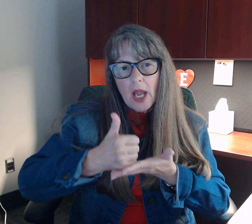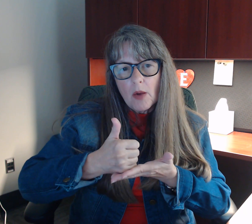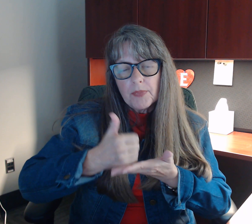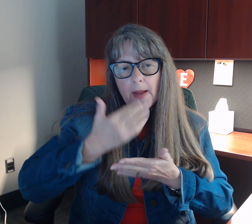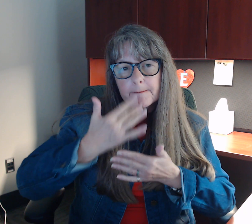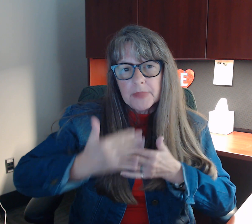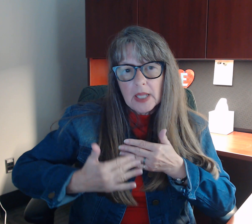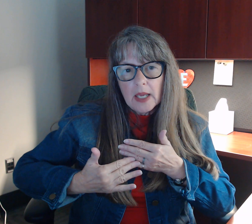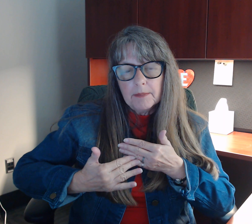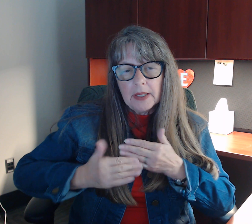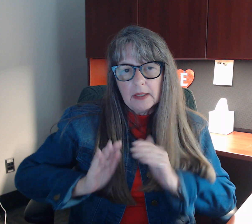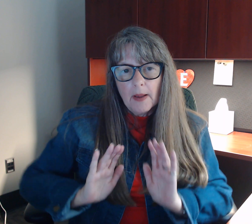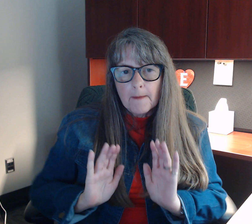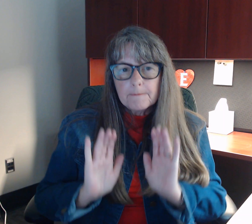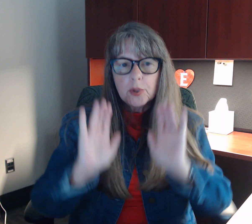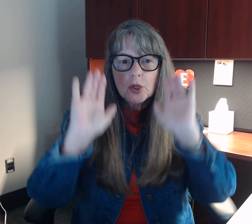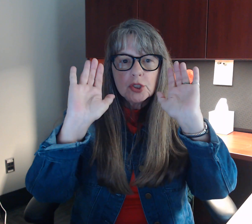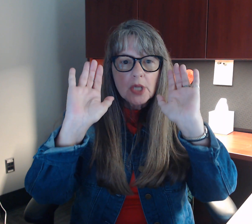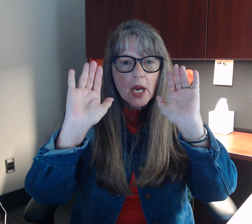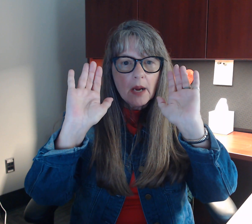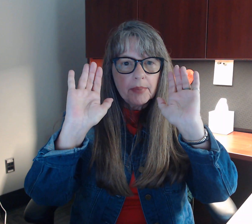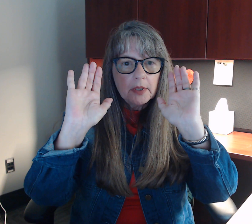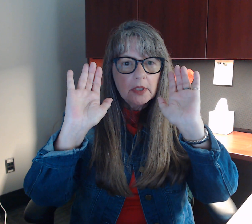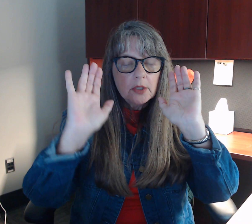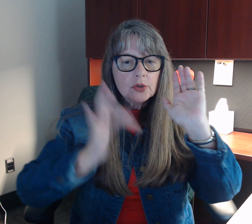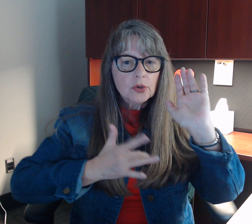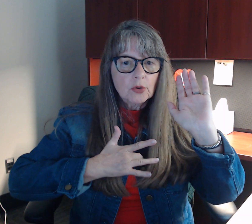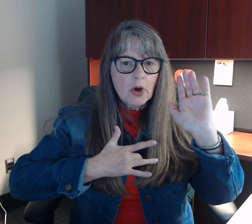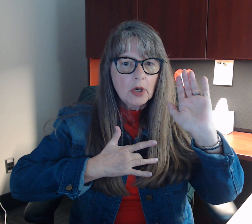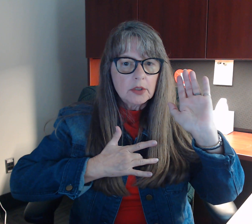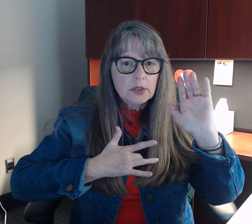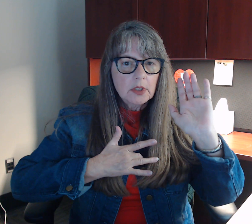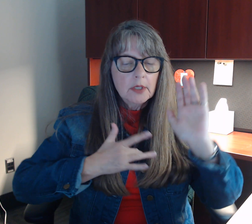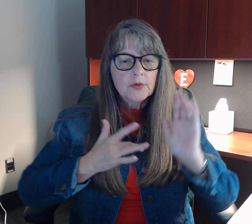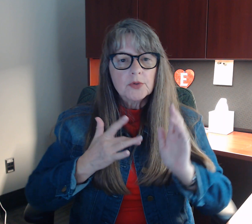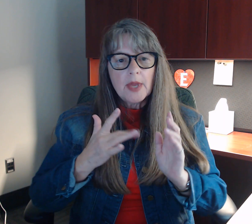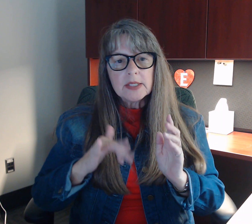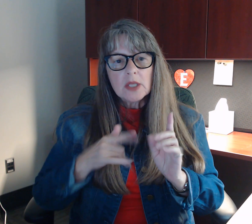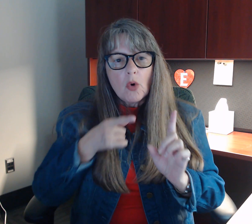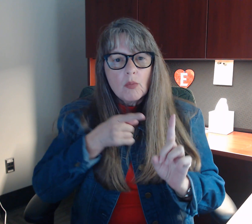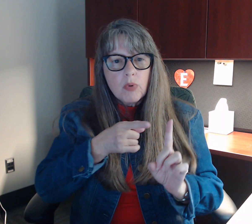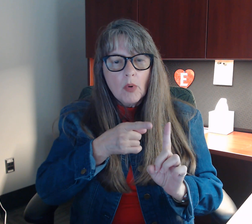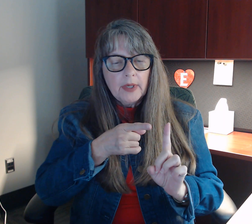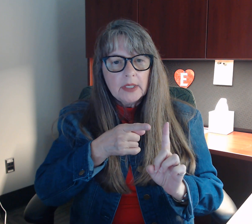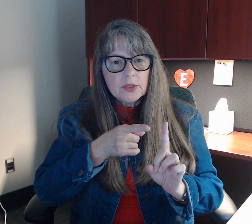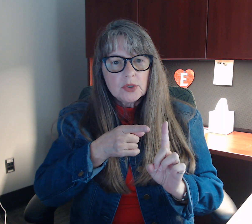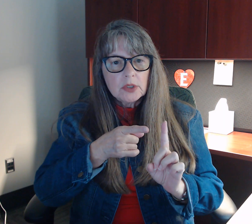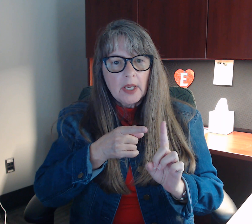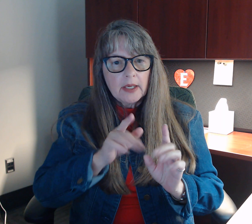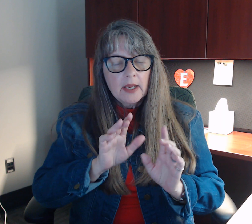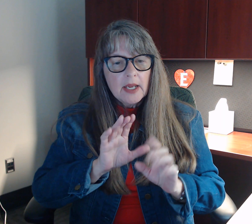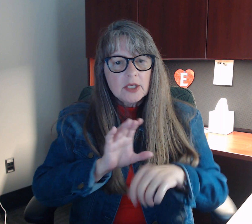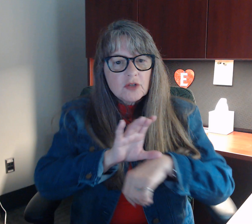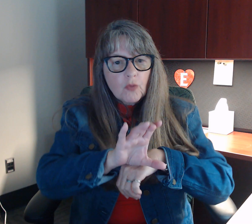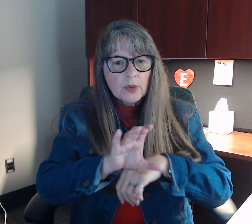that blood being pushed up to your heart. So that's the whole point, is to it's forcing